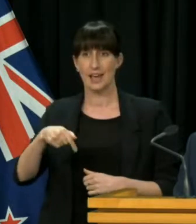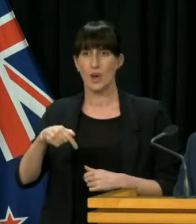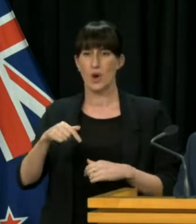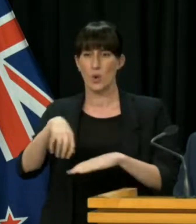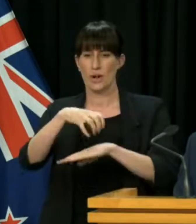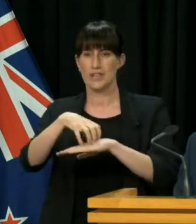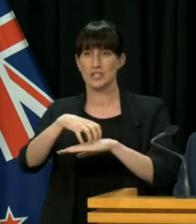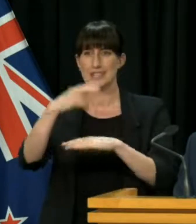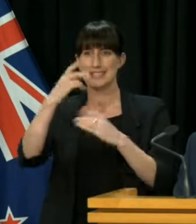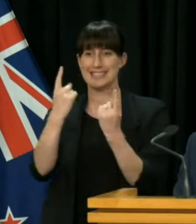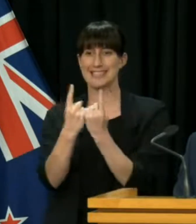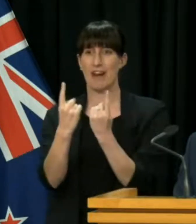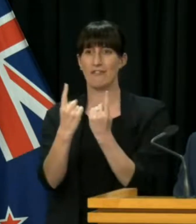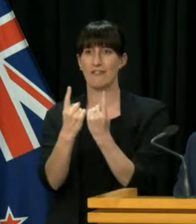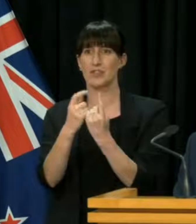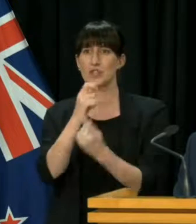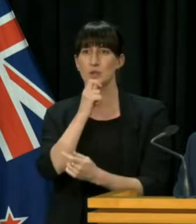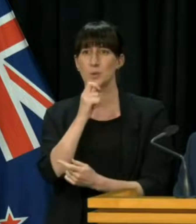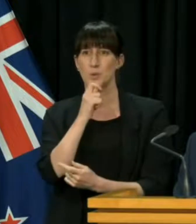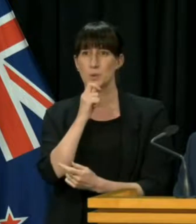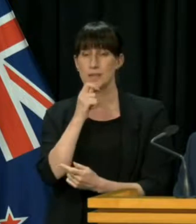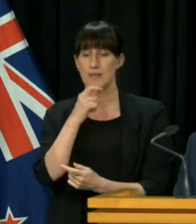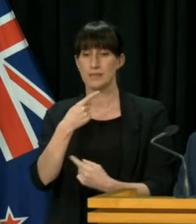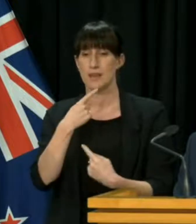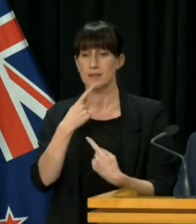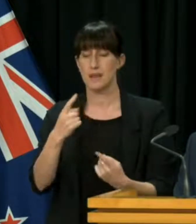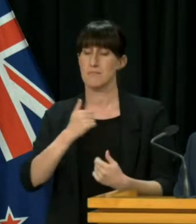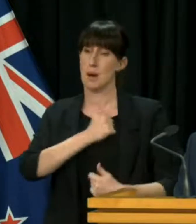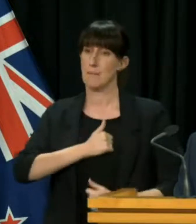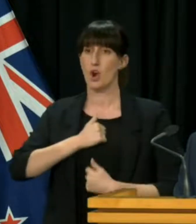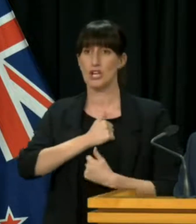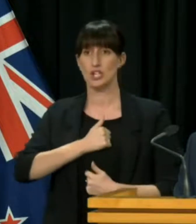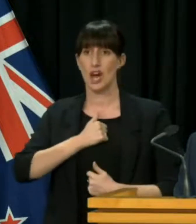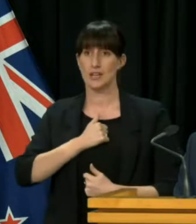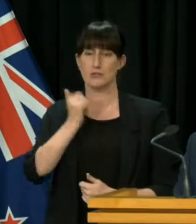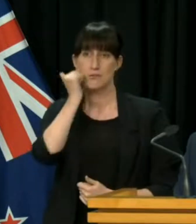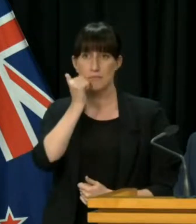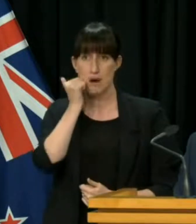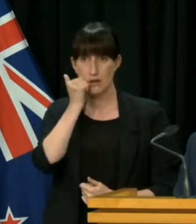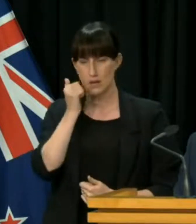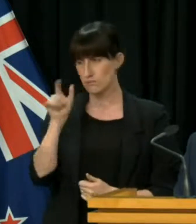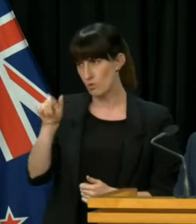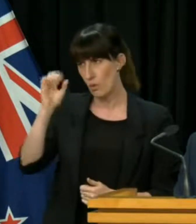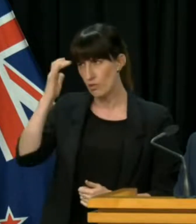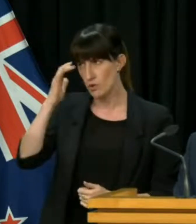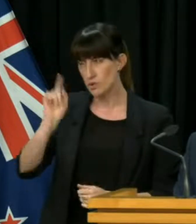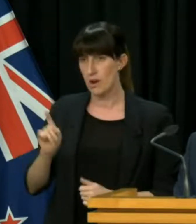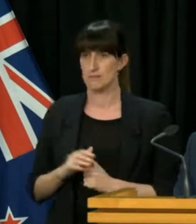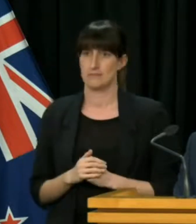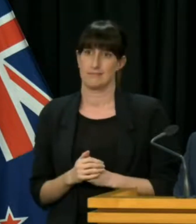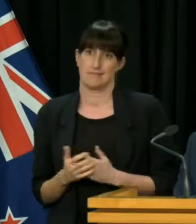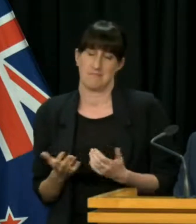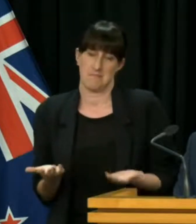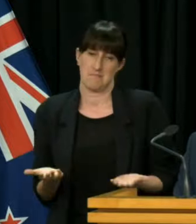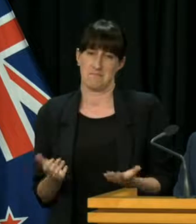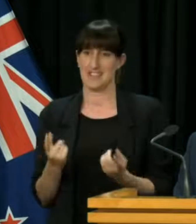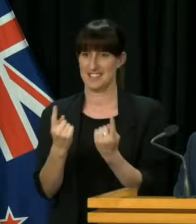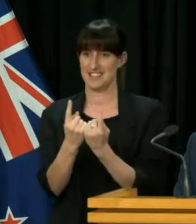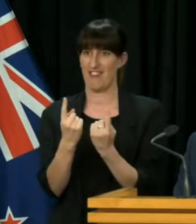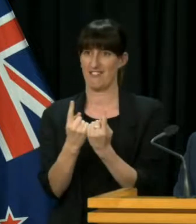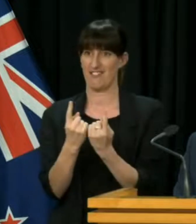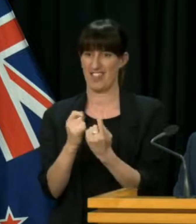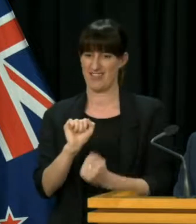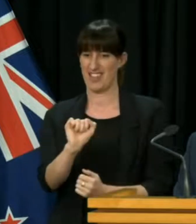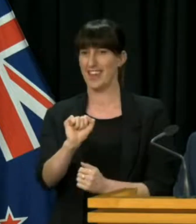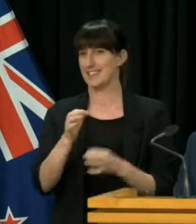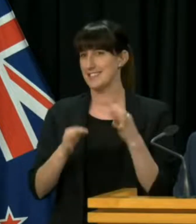of it? Oh, look, I mean, actually, obviously these are editorial decisions, but I think